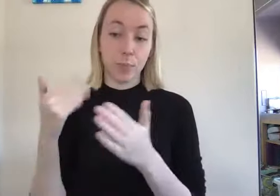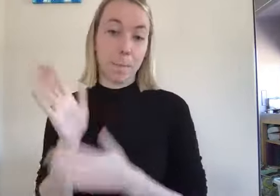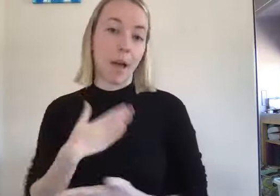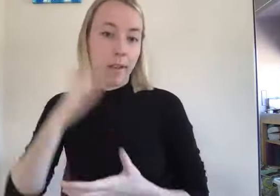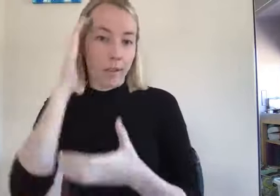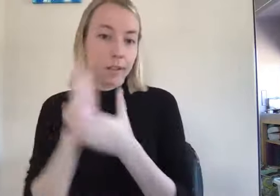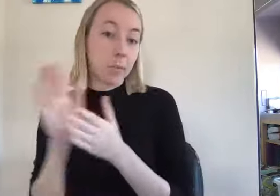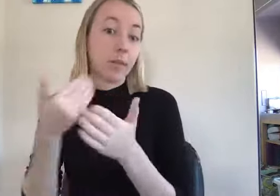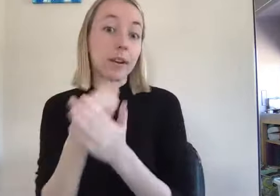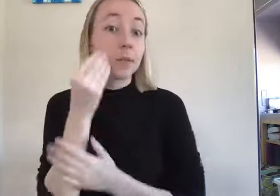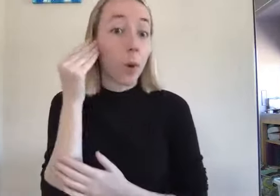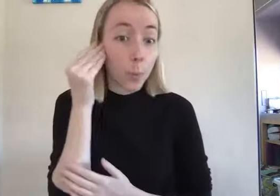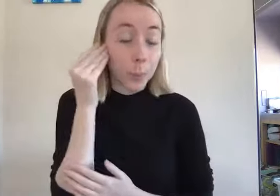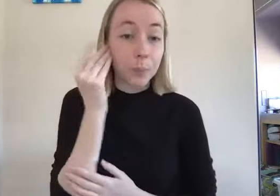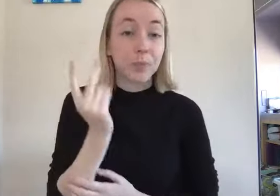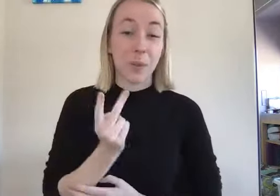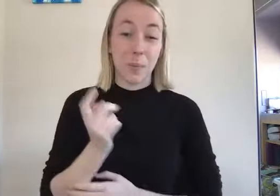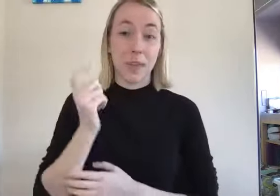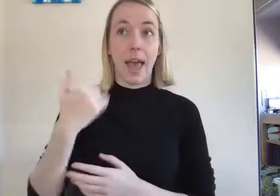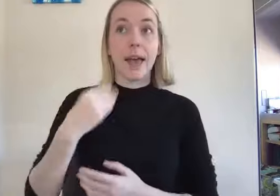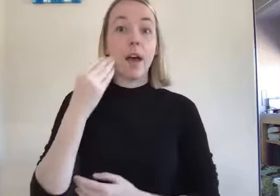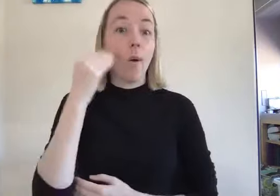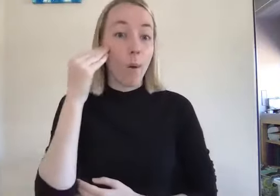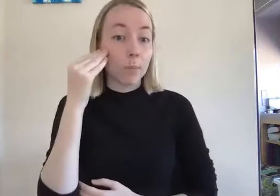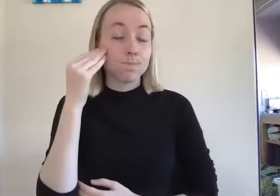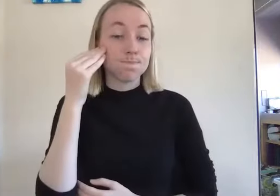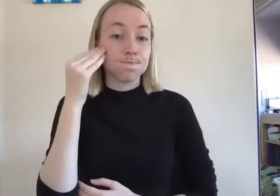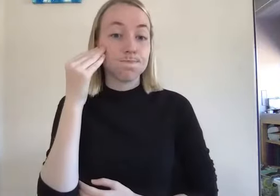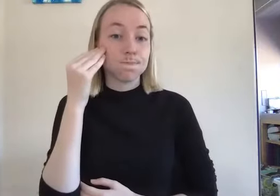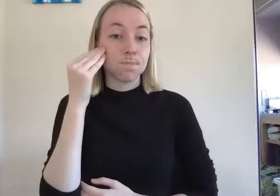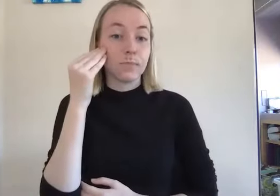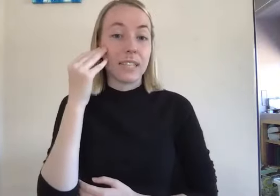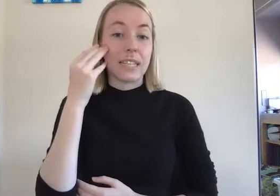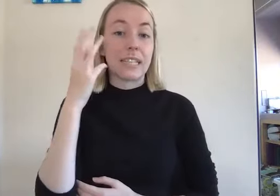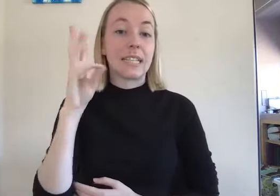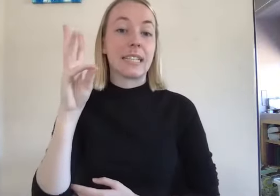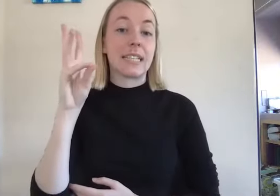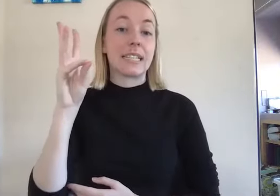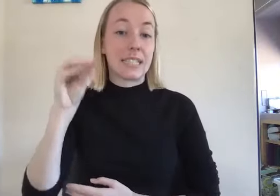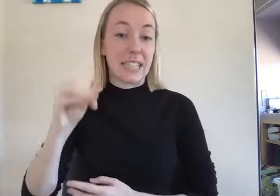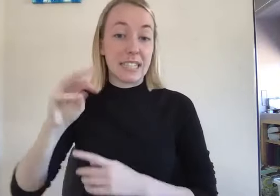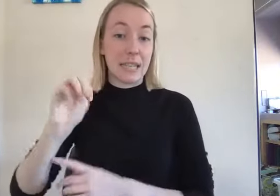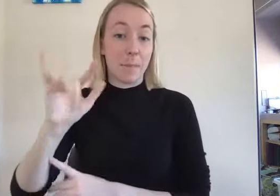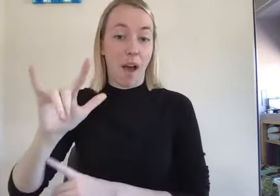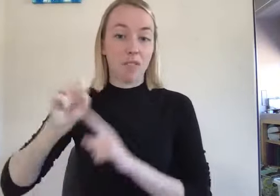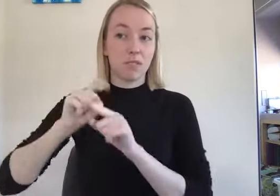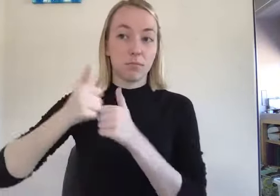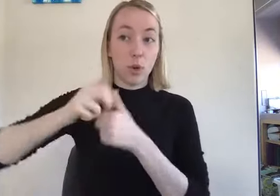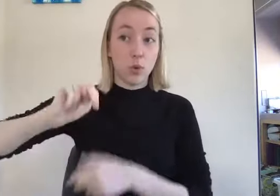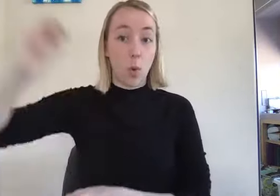home. And we had to drive. We have this house that's about 16 miles north of Santa Fe, New Mexico, when we